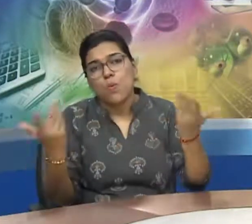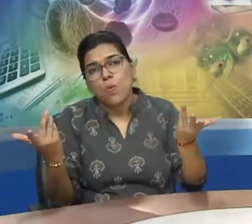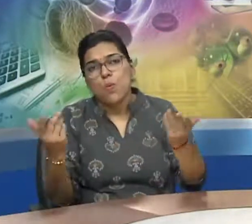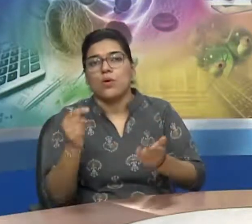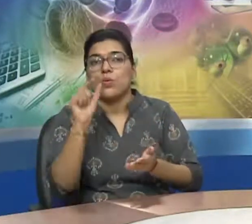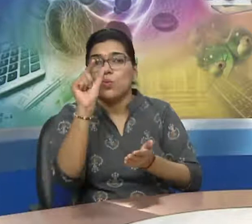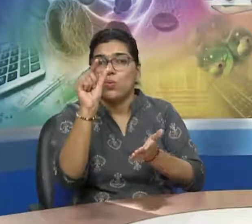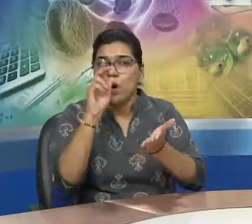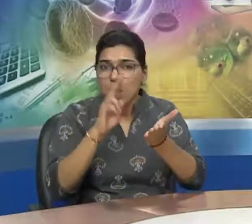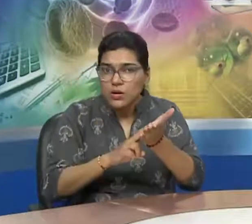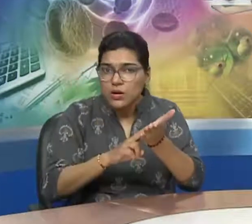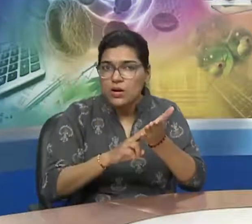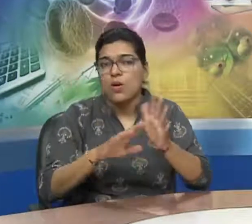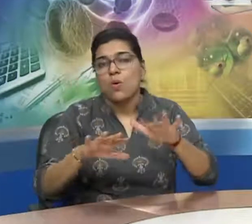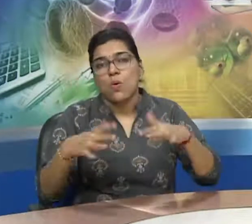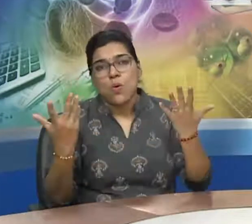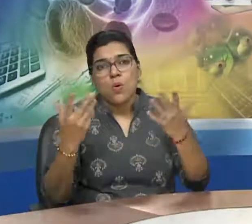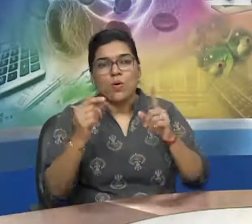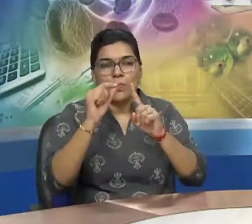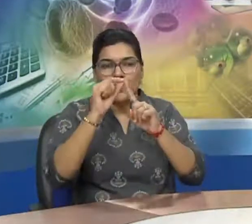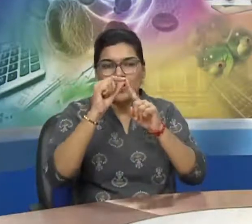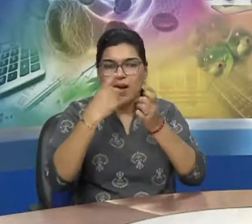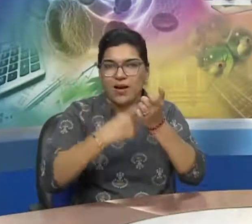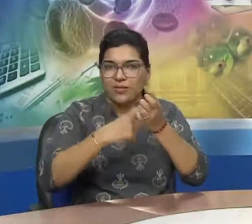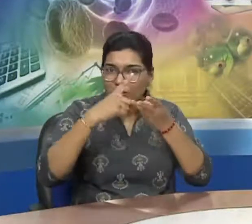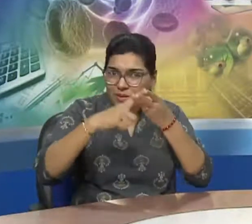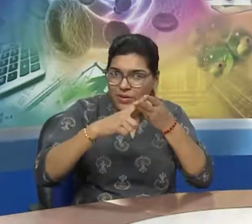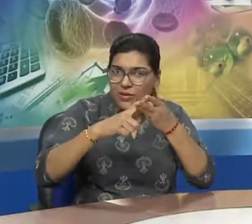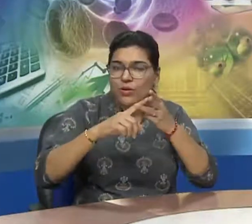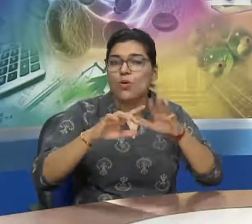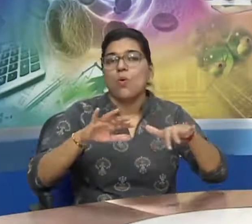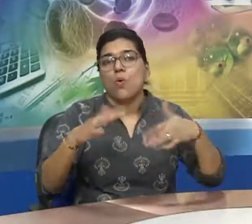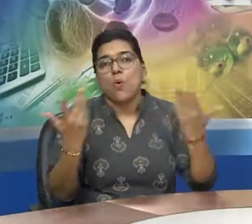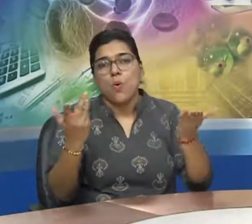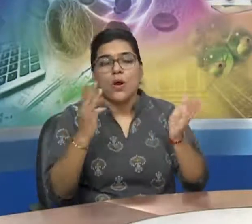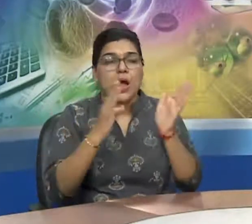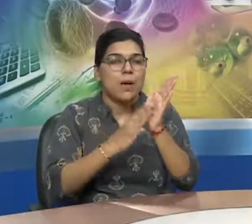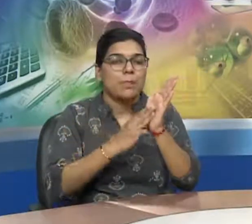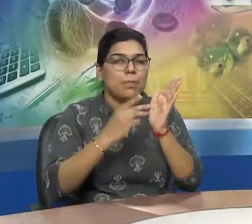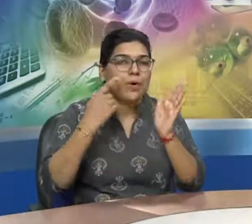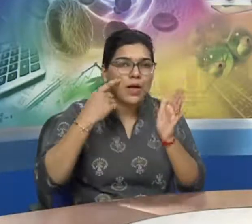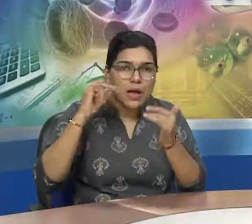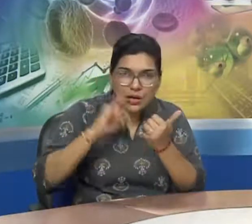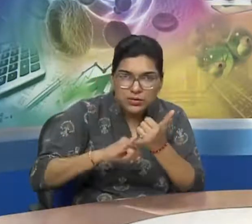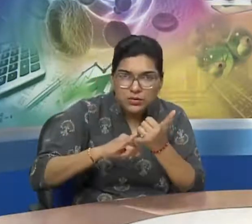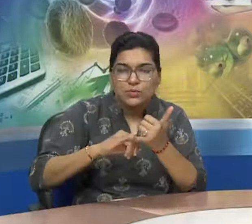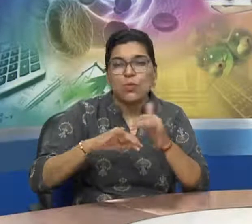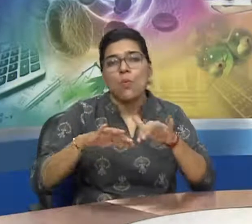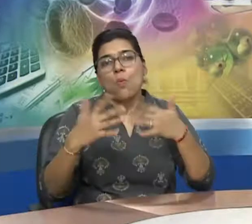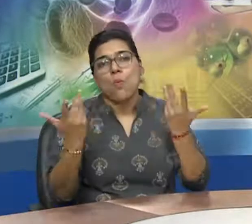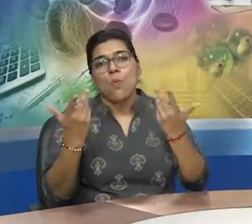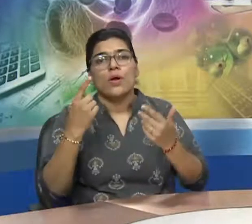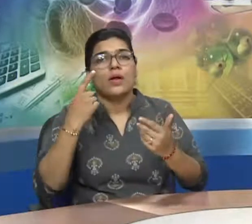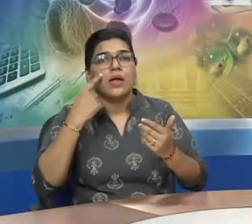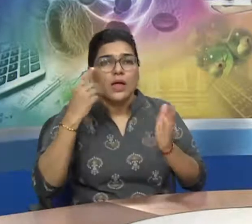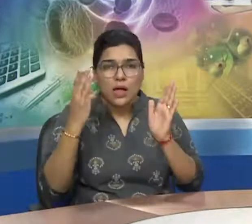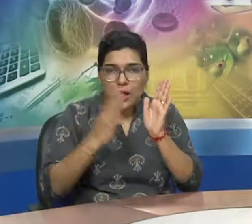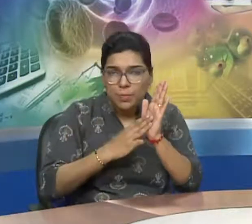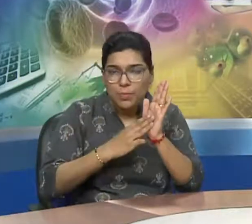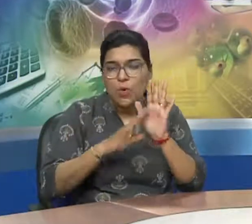There are various kinds of prefix words like re, un,